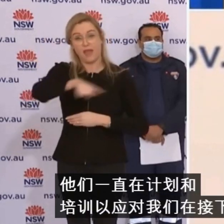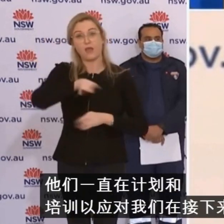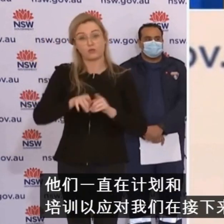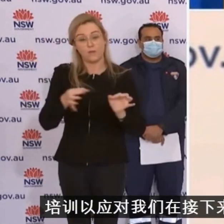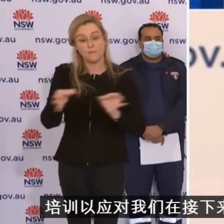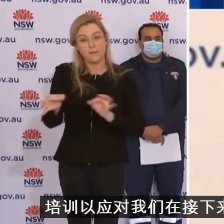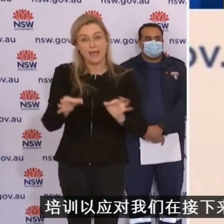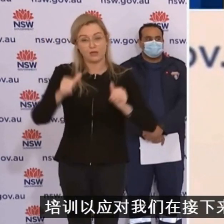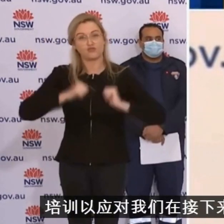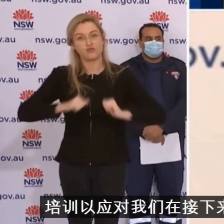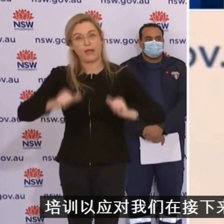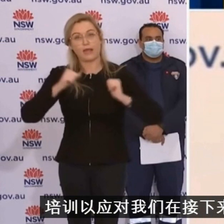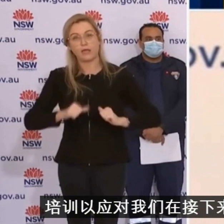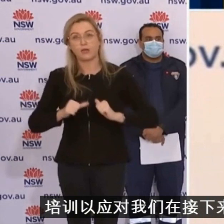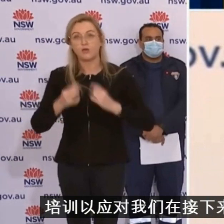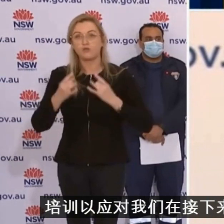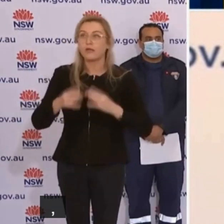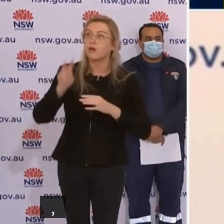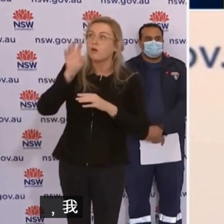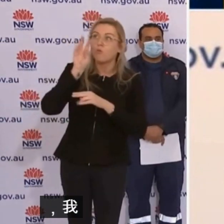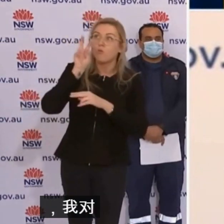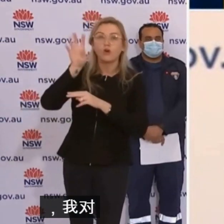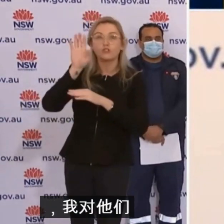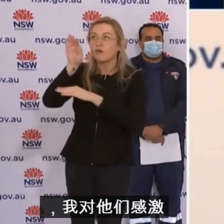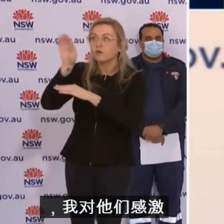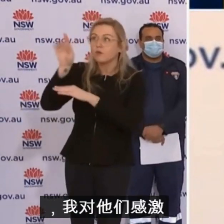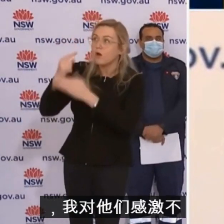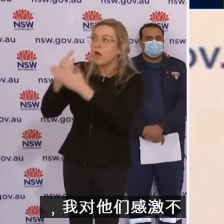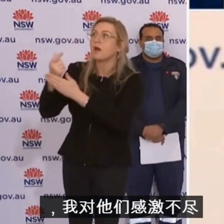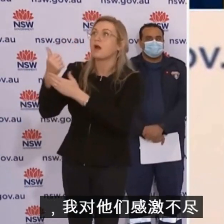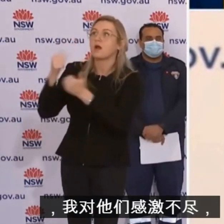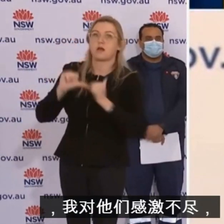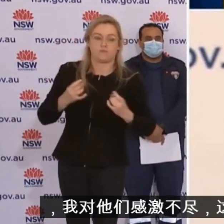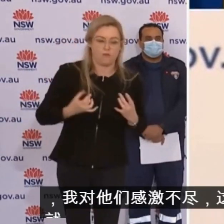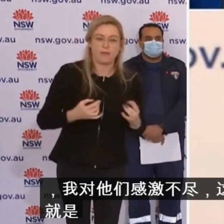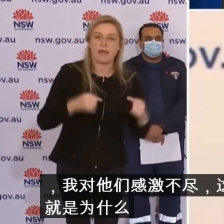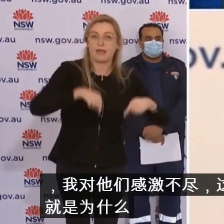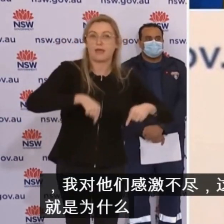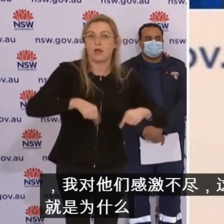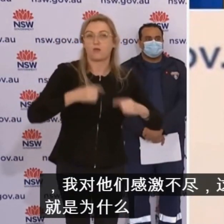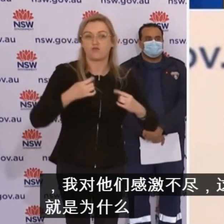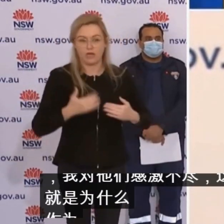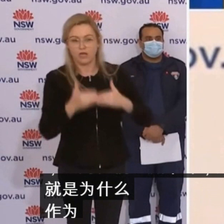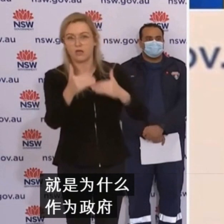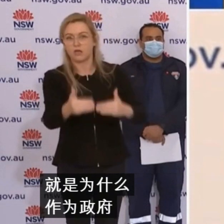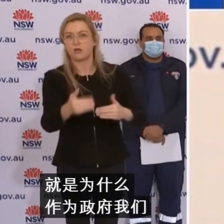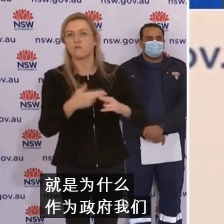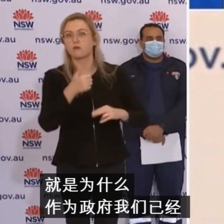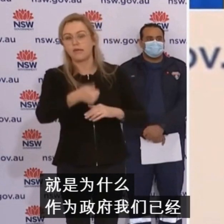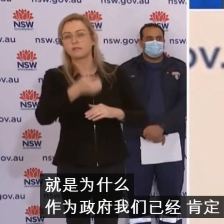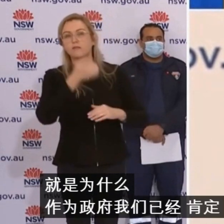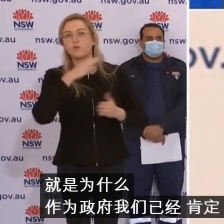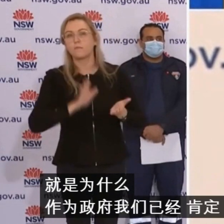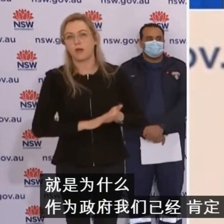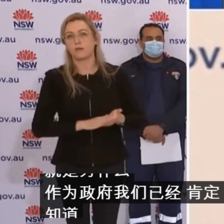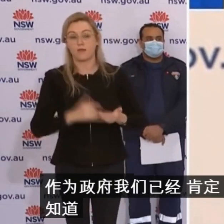with what we're likely to expect in the next couple of months. And I can't thank them enough. And that is why, as a government, we've